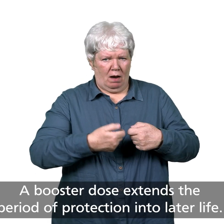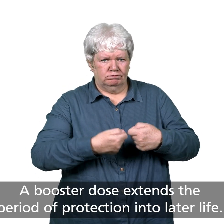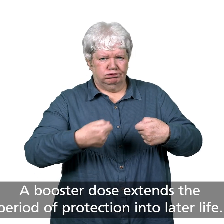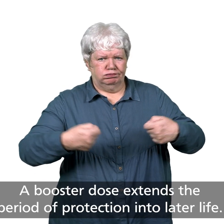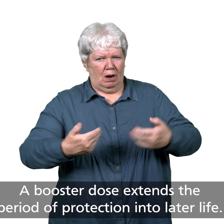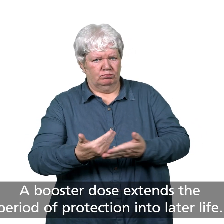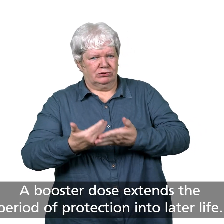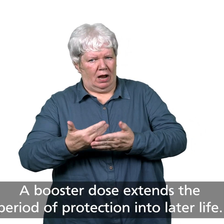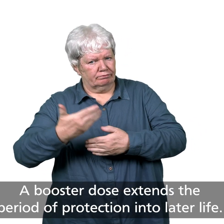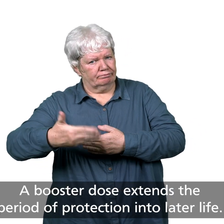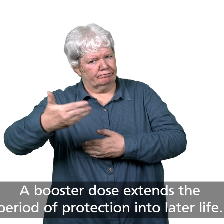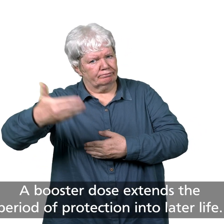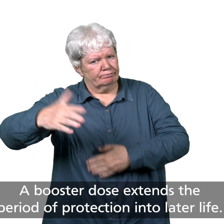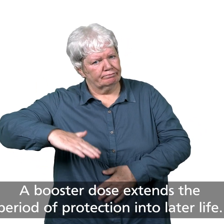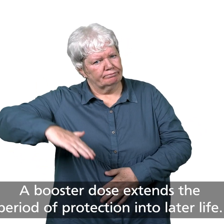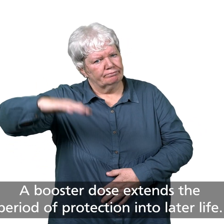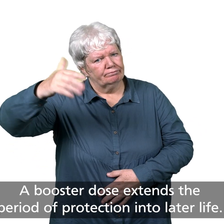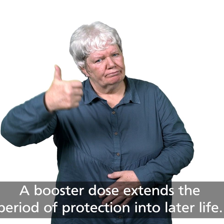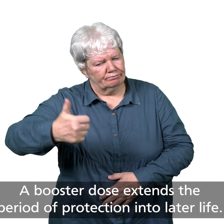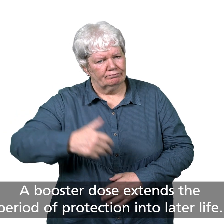dose extends the period of protection into later life.